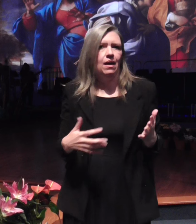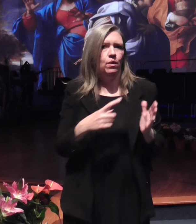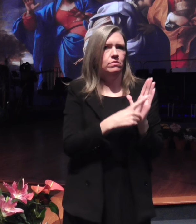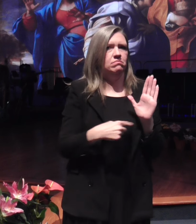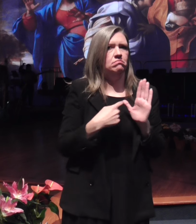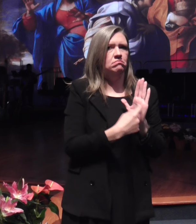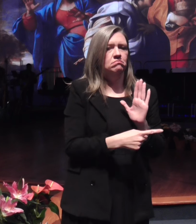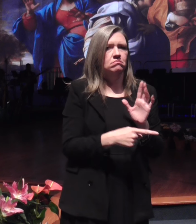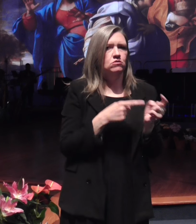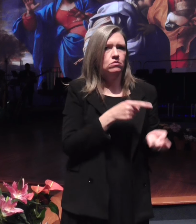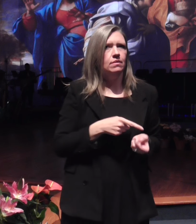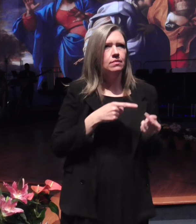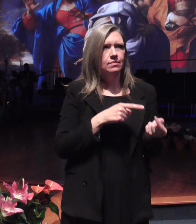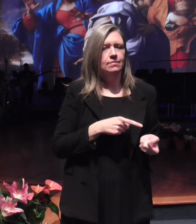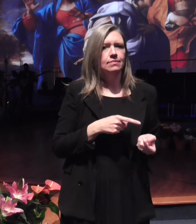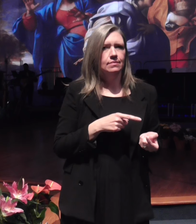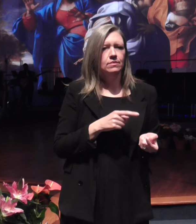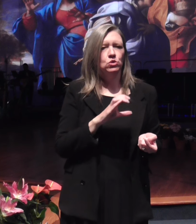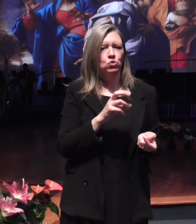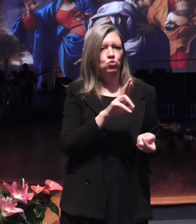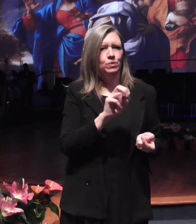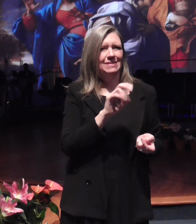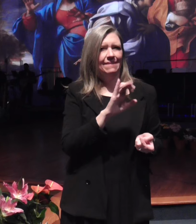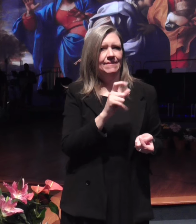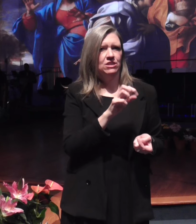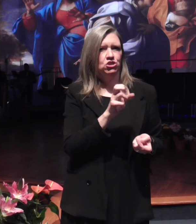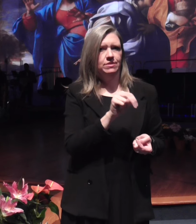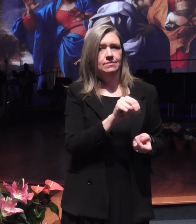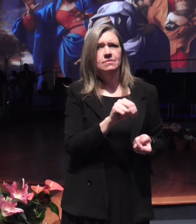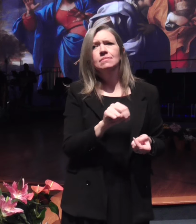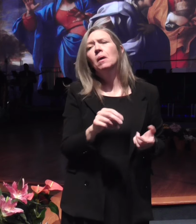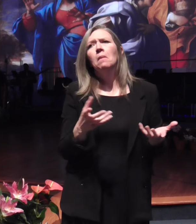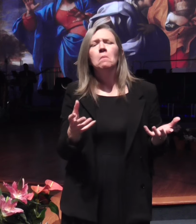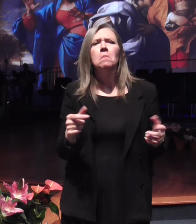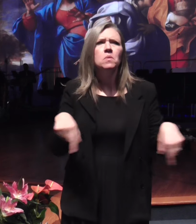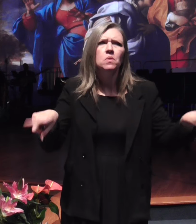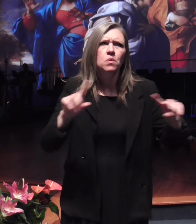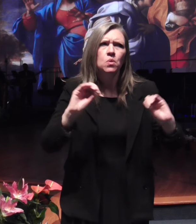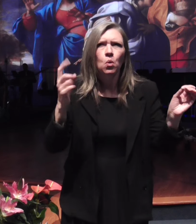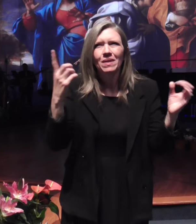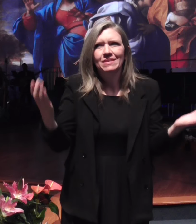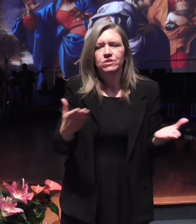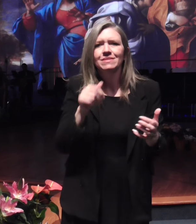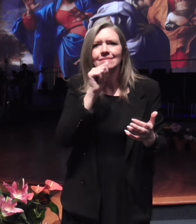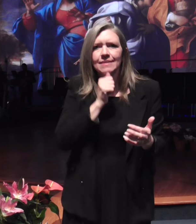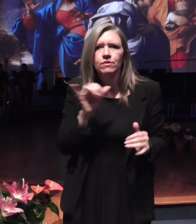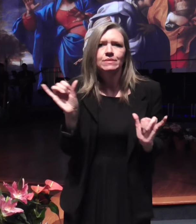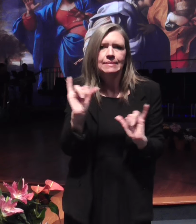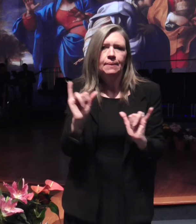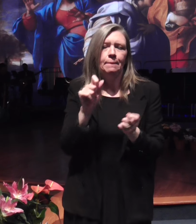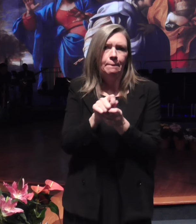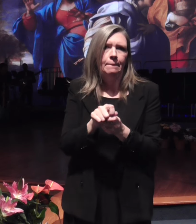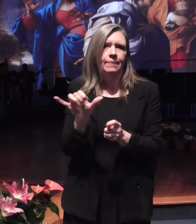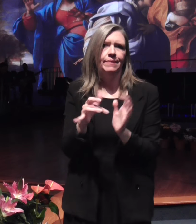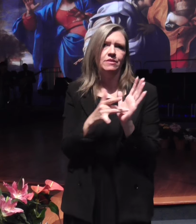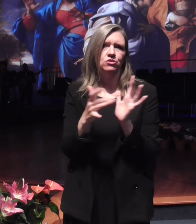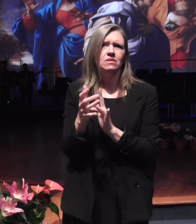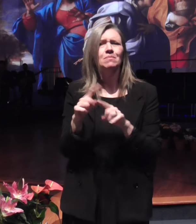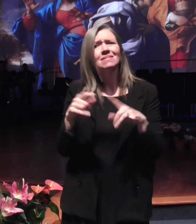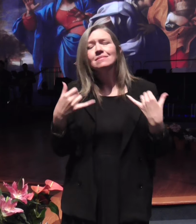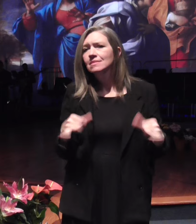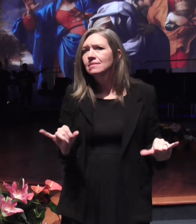that any of us up here had suffered like Jesus had suffered, but we still suffer. We still go